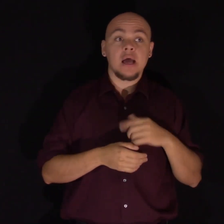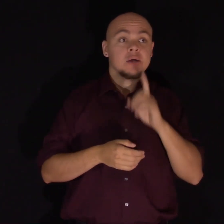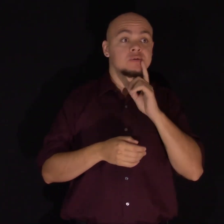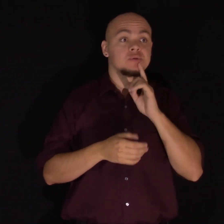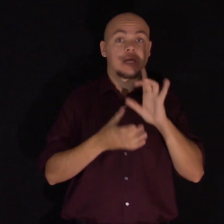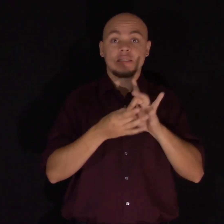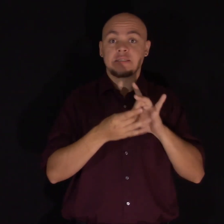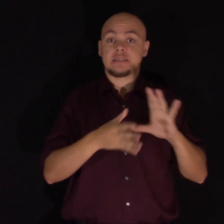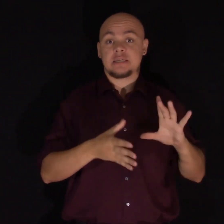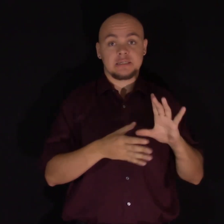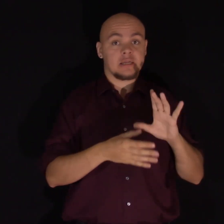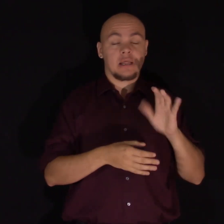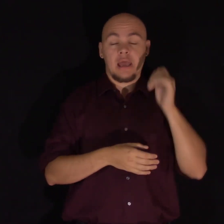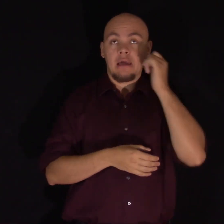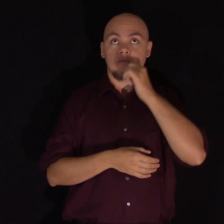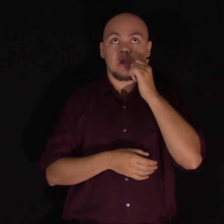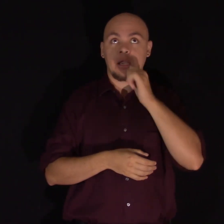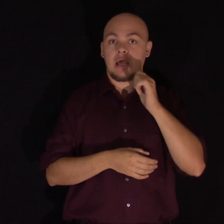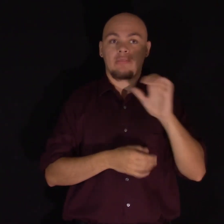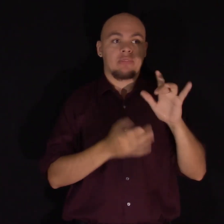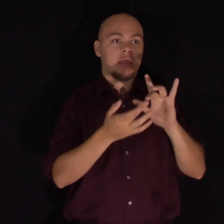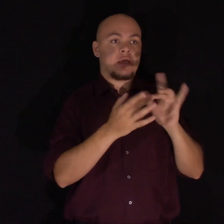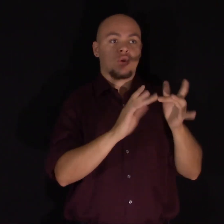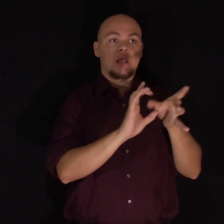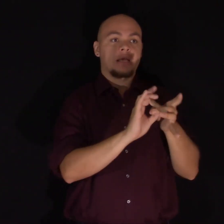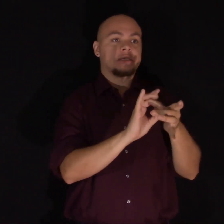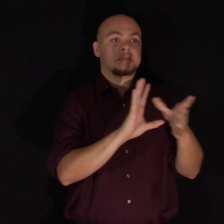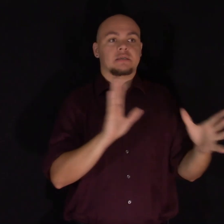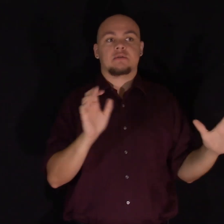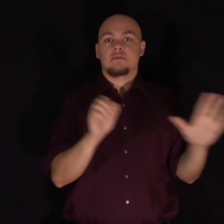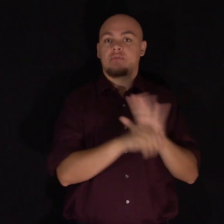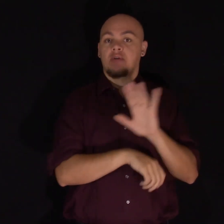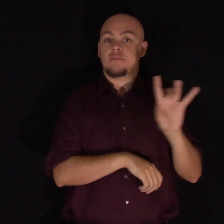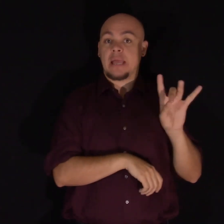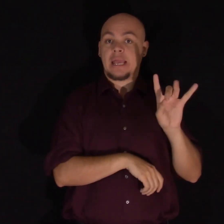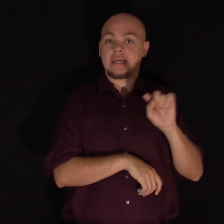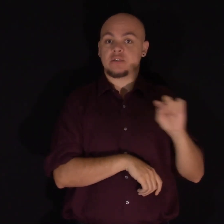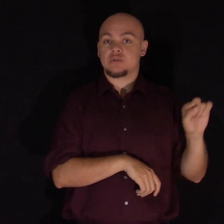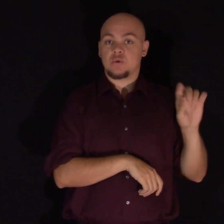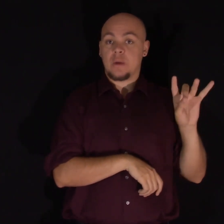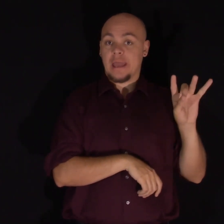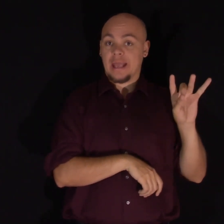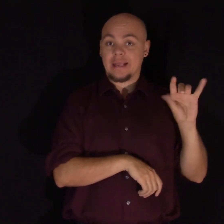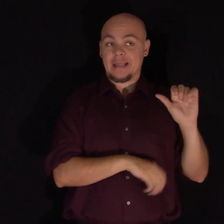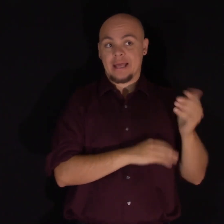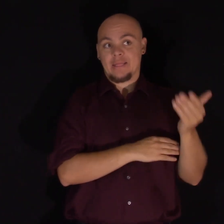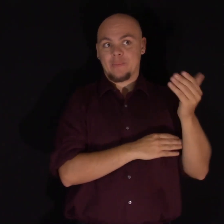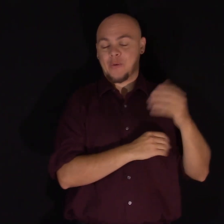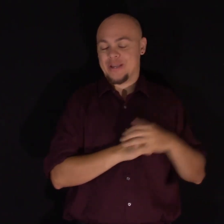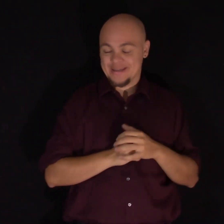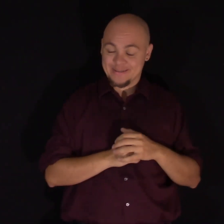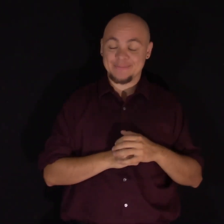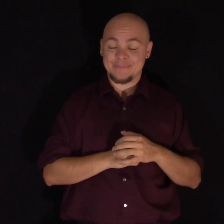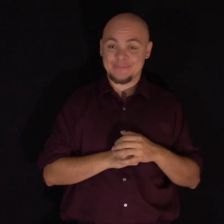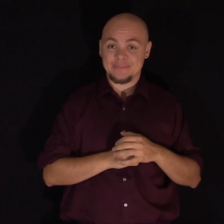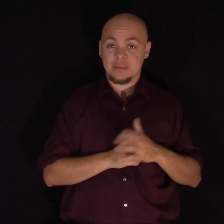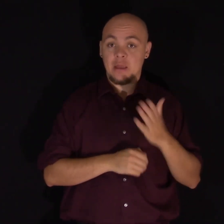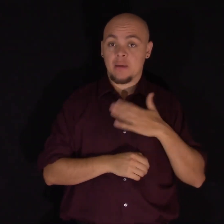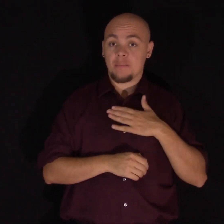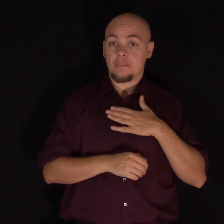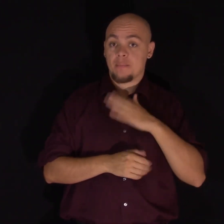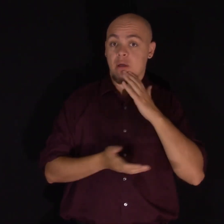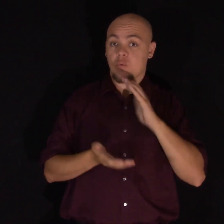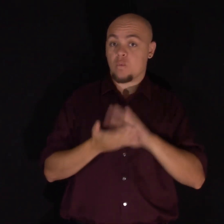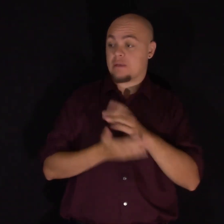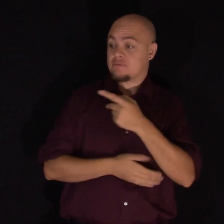One of my favorite daily rituals, I disconnect from the internet completely from 8 p.m. to 8 a.m. My fiance and I,